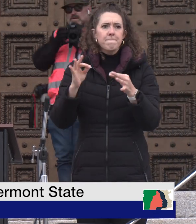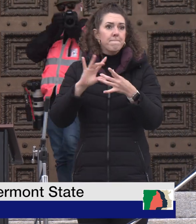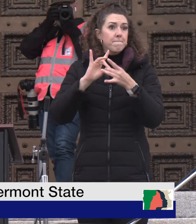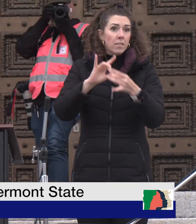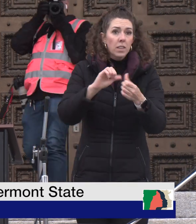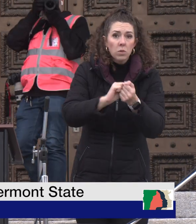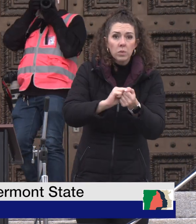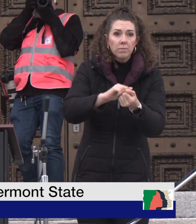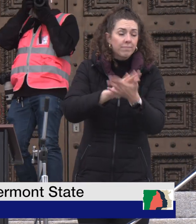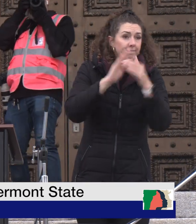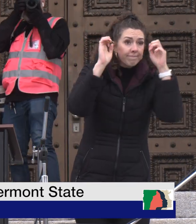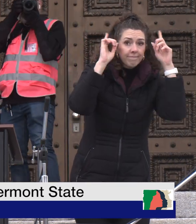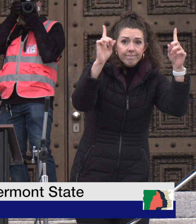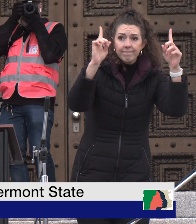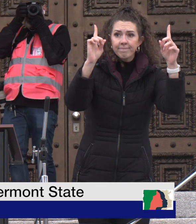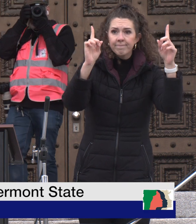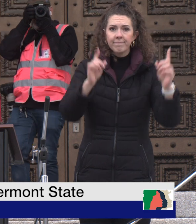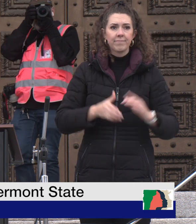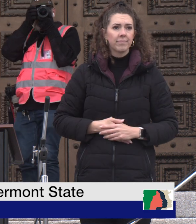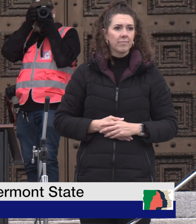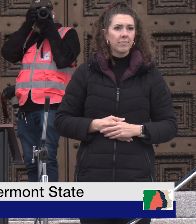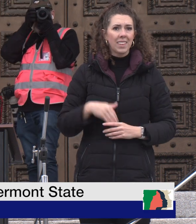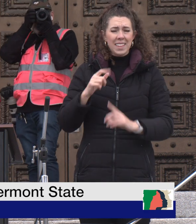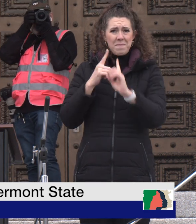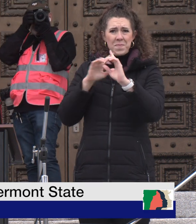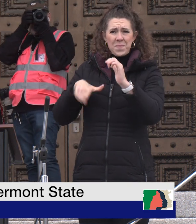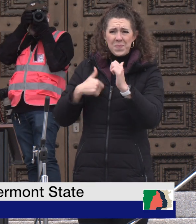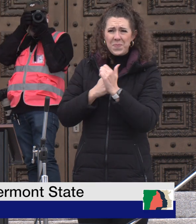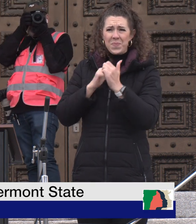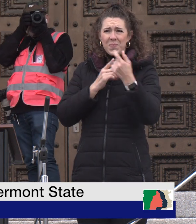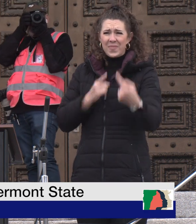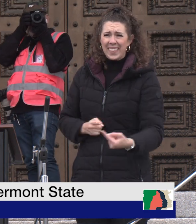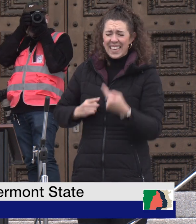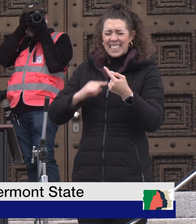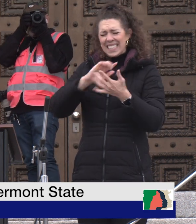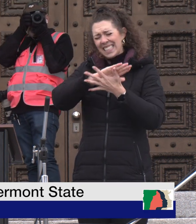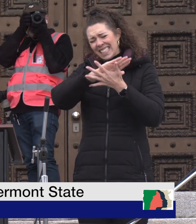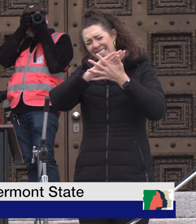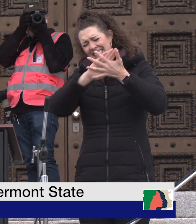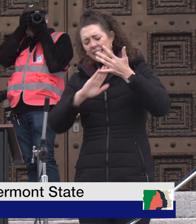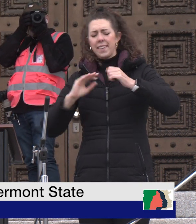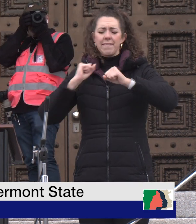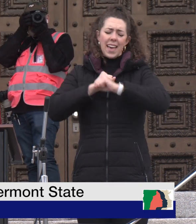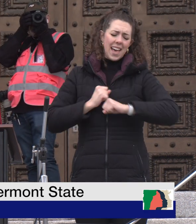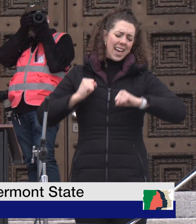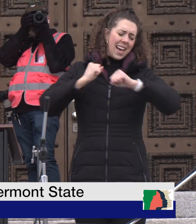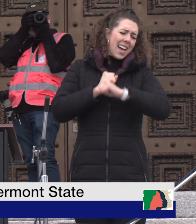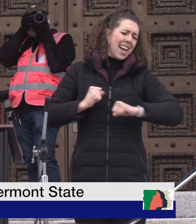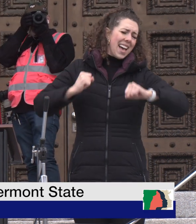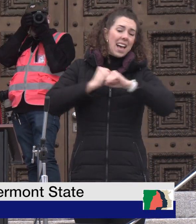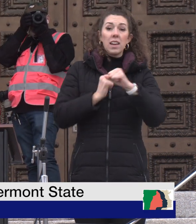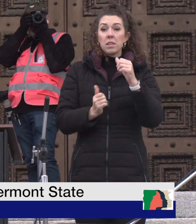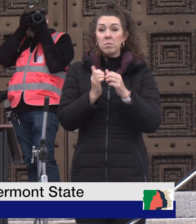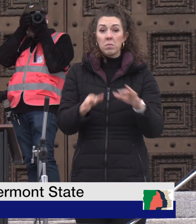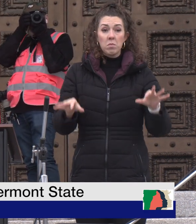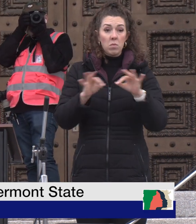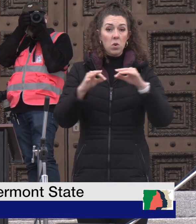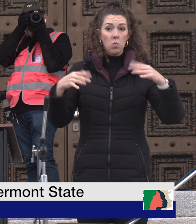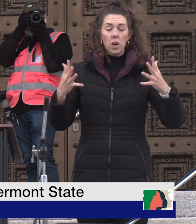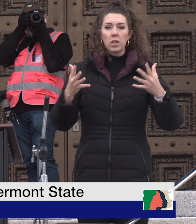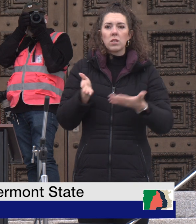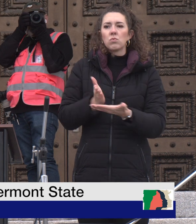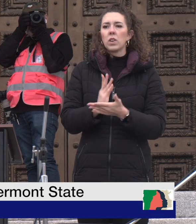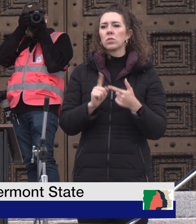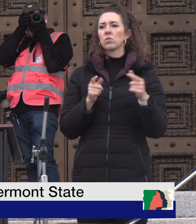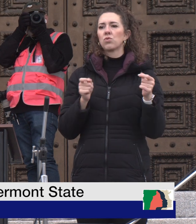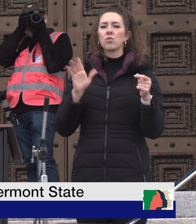wanted. That's what the struggle is about. And of all of those struggles, the most important was the right to